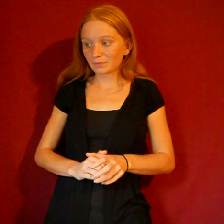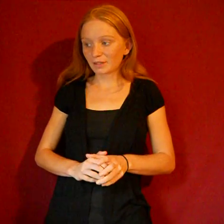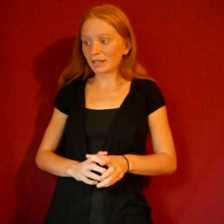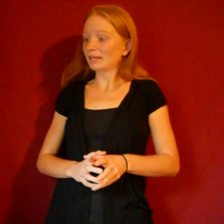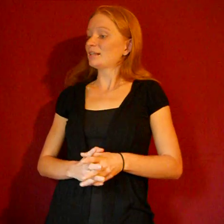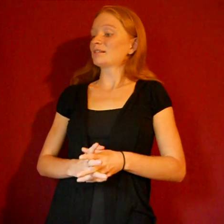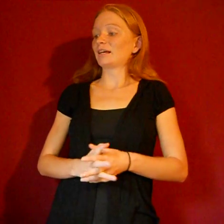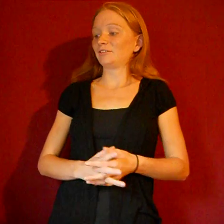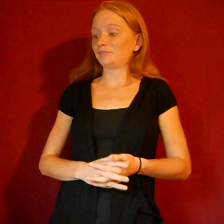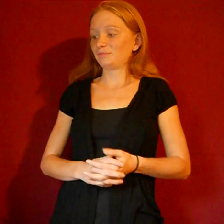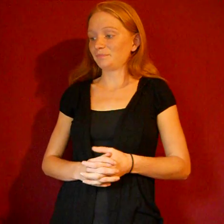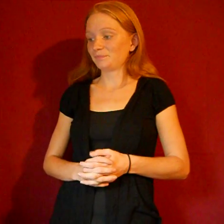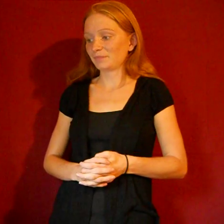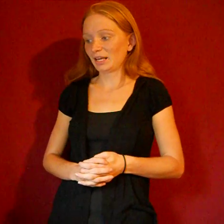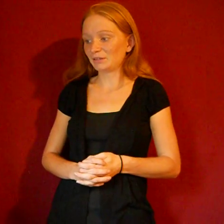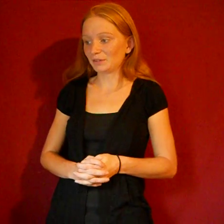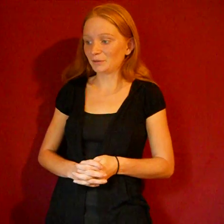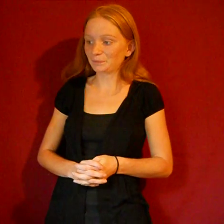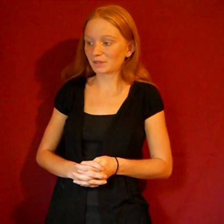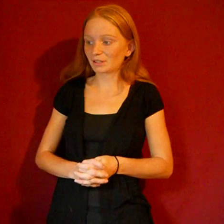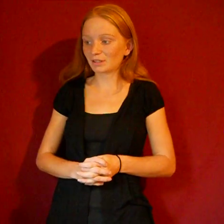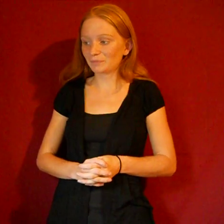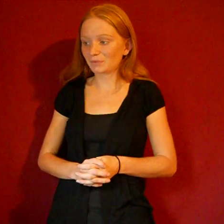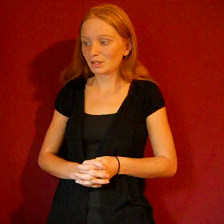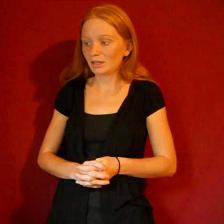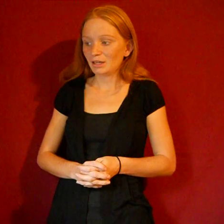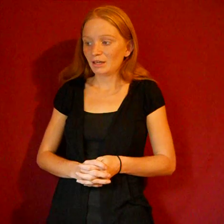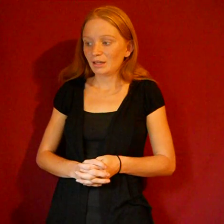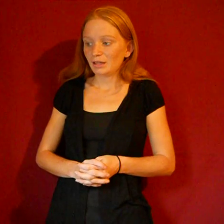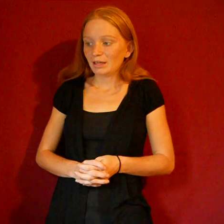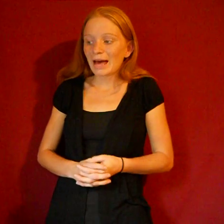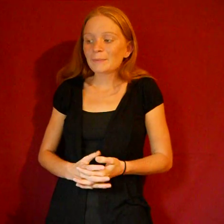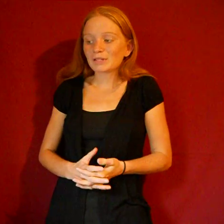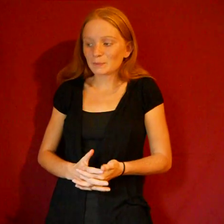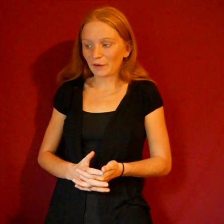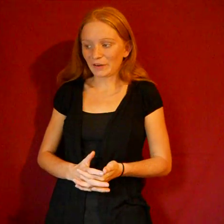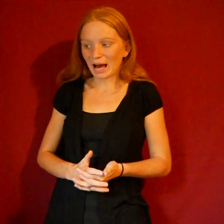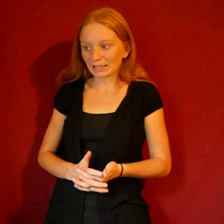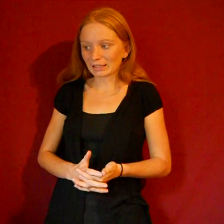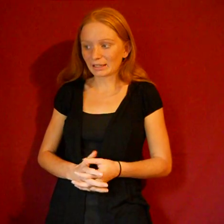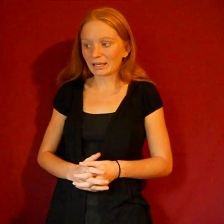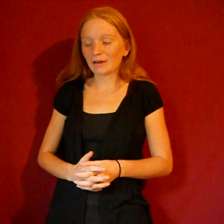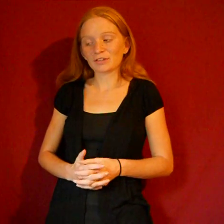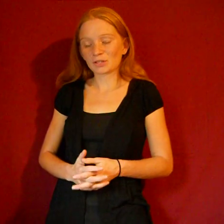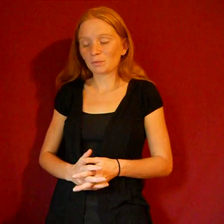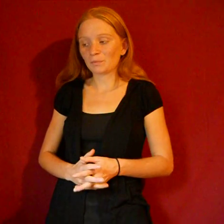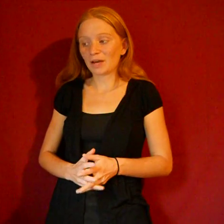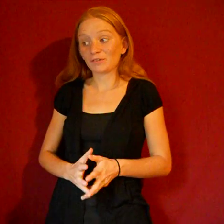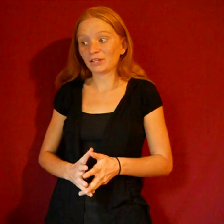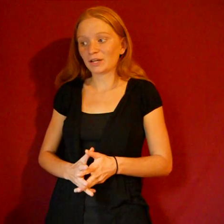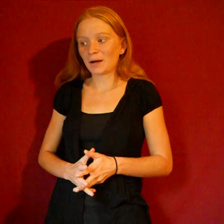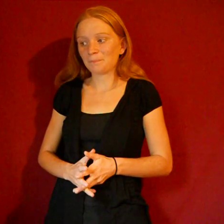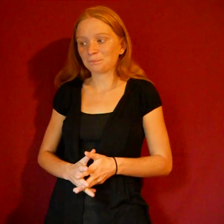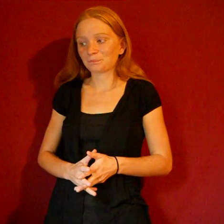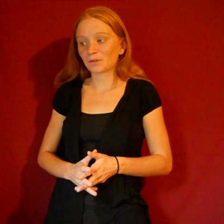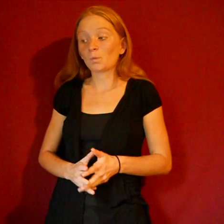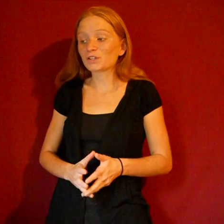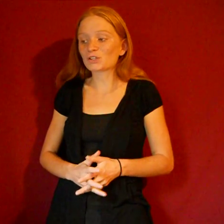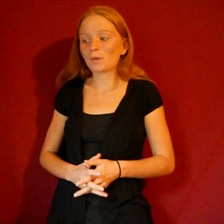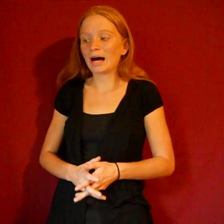I guess I don't know. It happens periodically. Every once in a while,